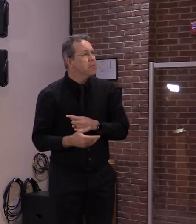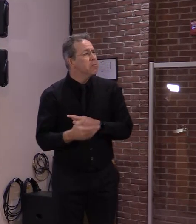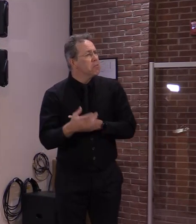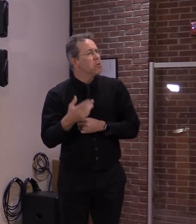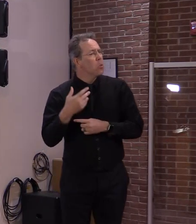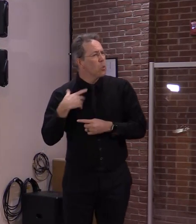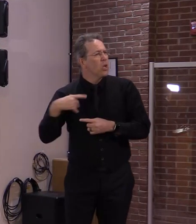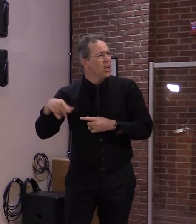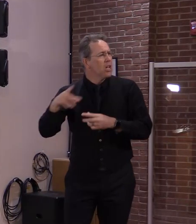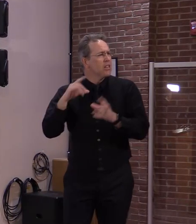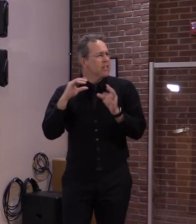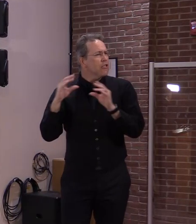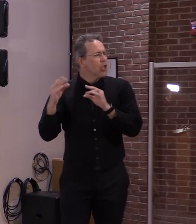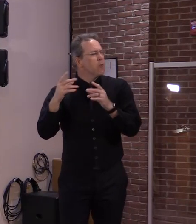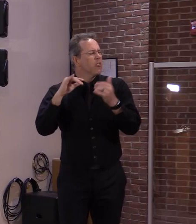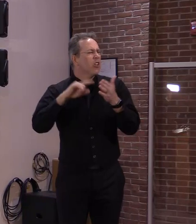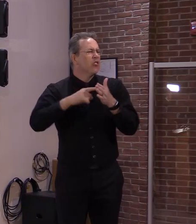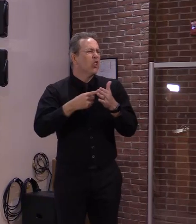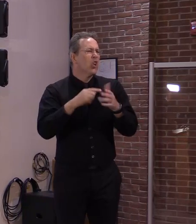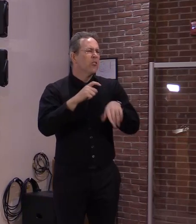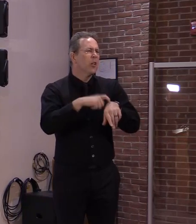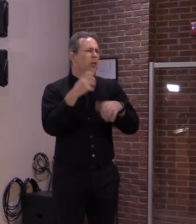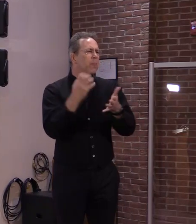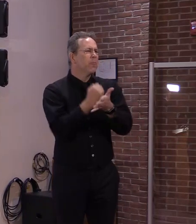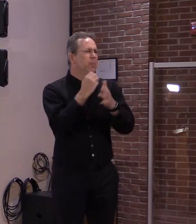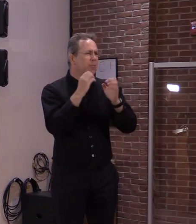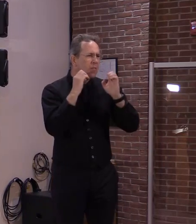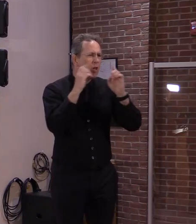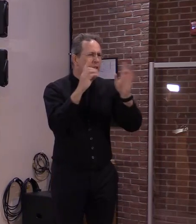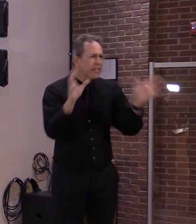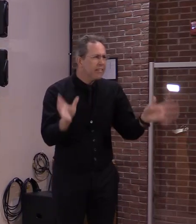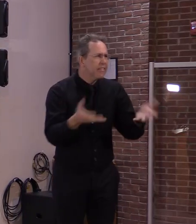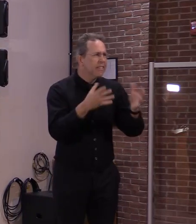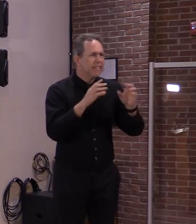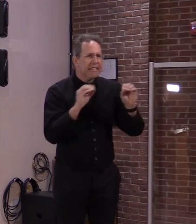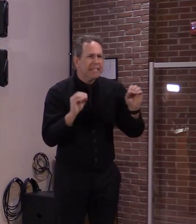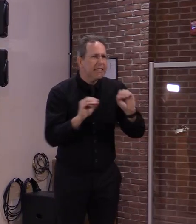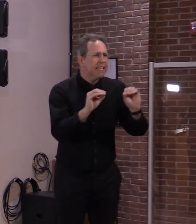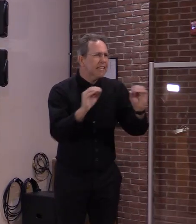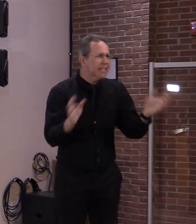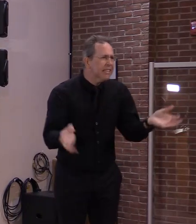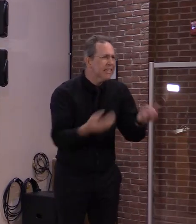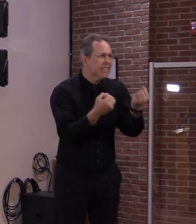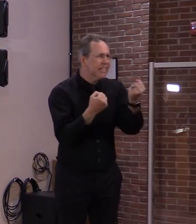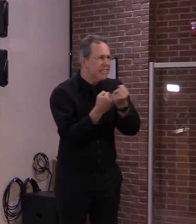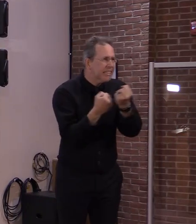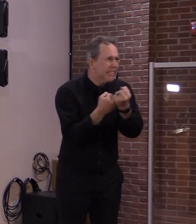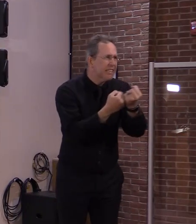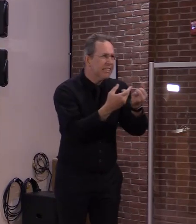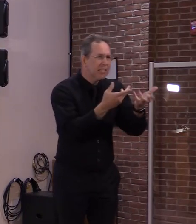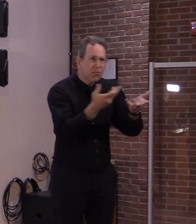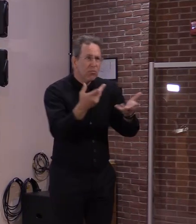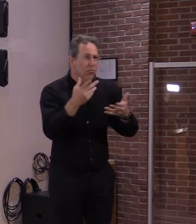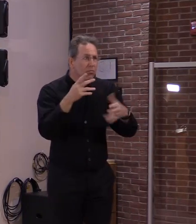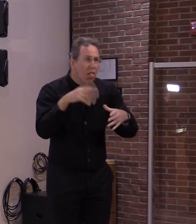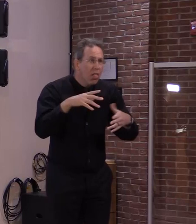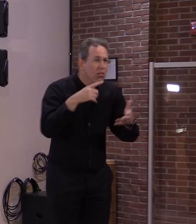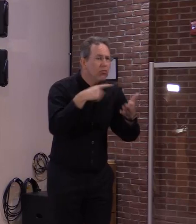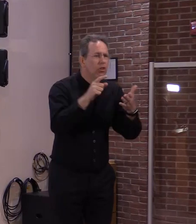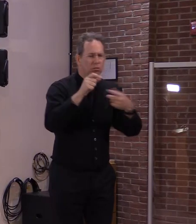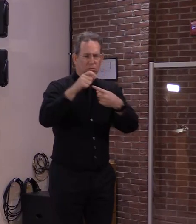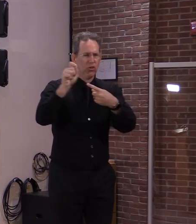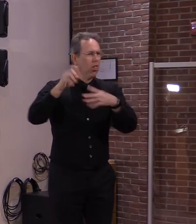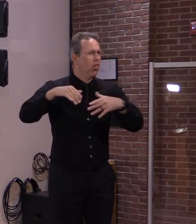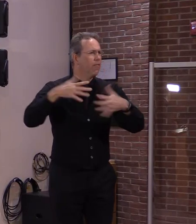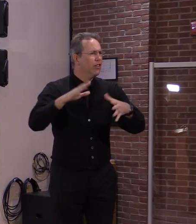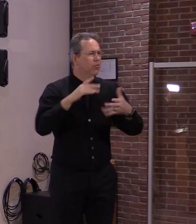to advocate and find different approaches. I don't think there's one single approach that's going to work. It's like all the above. And I think